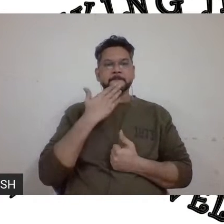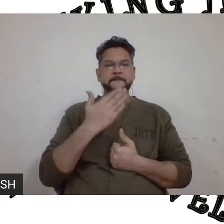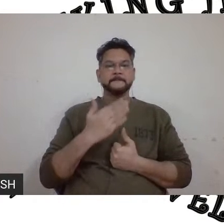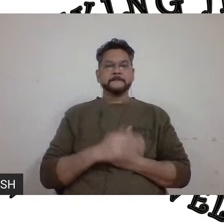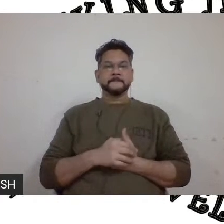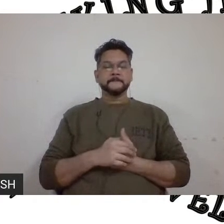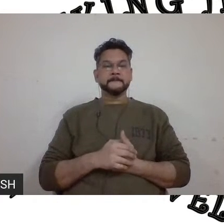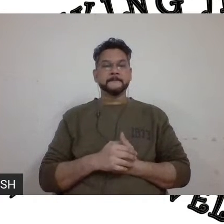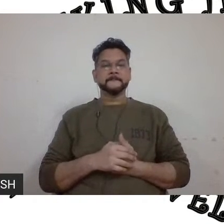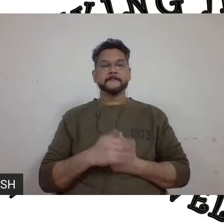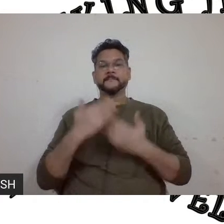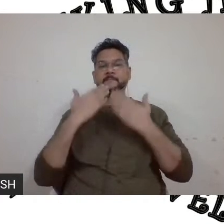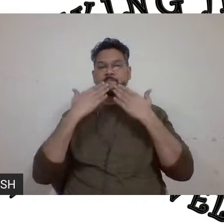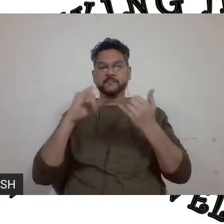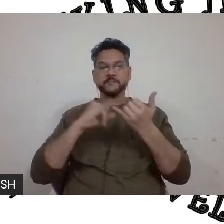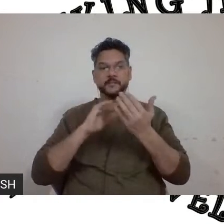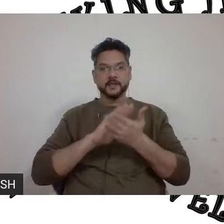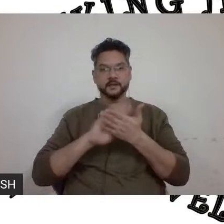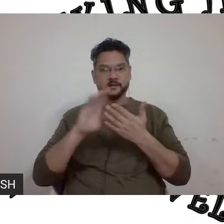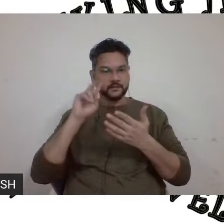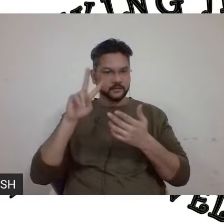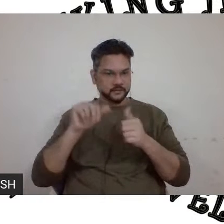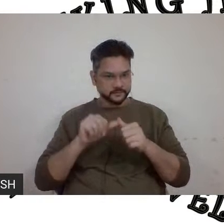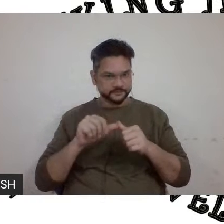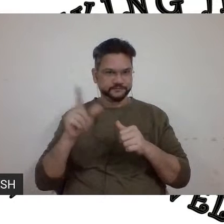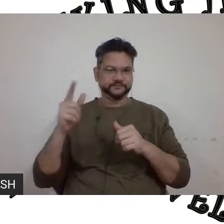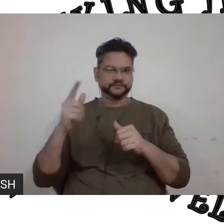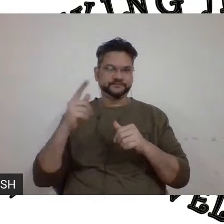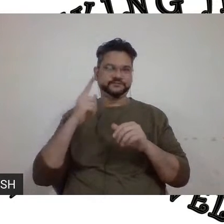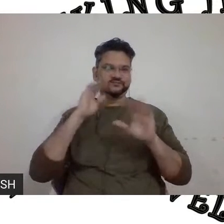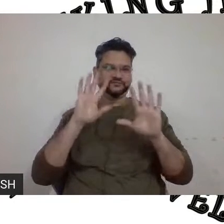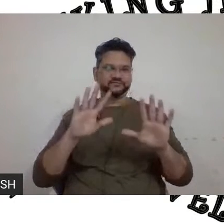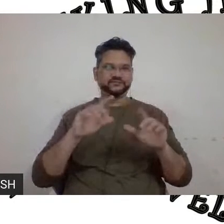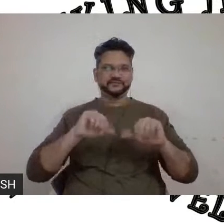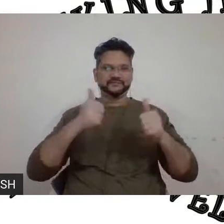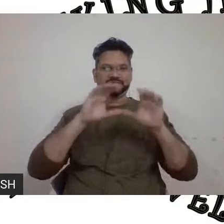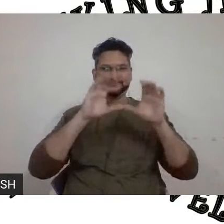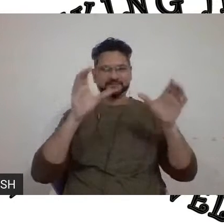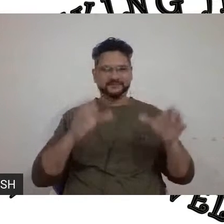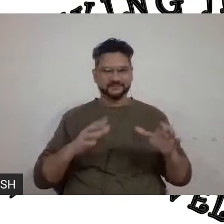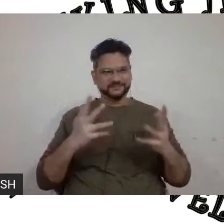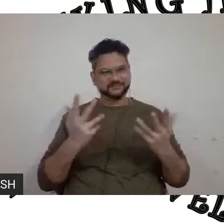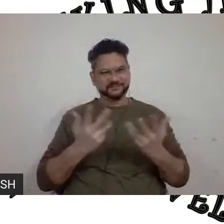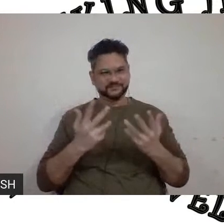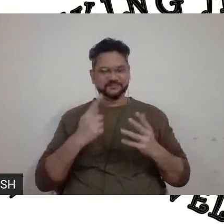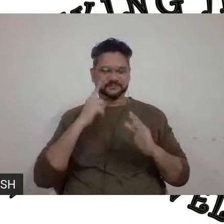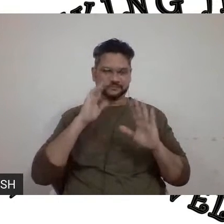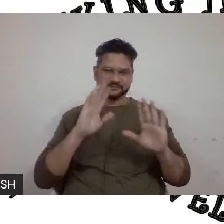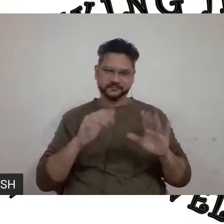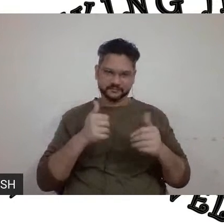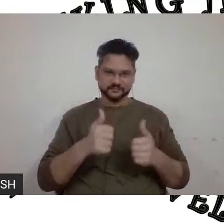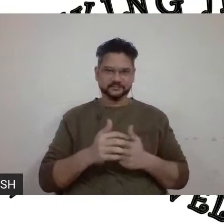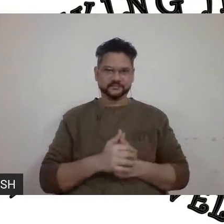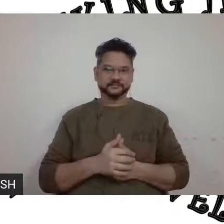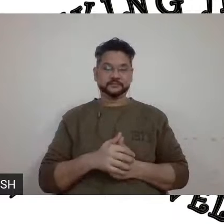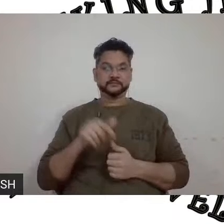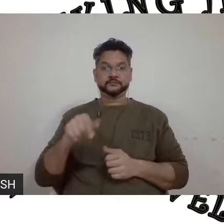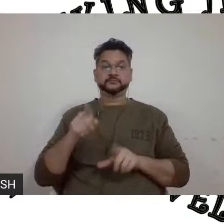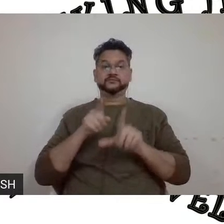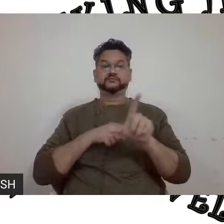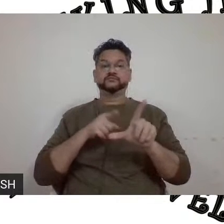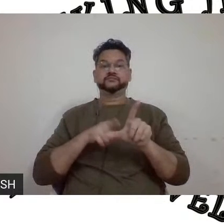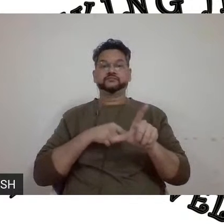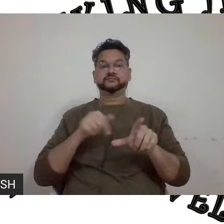Thanks, Shiva. Thanks for showcasing Winwinia Academy. Uh, at Uniki, I think